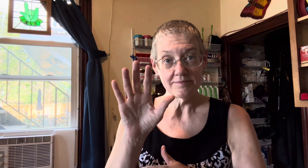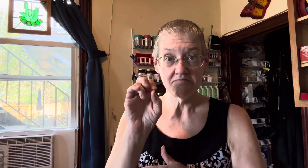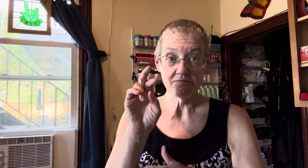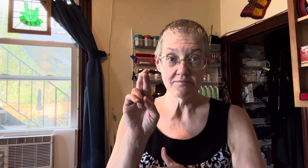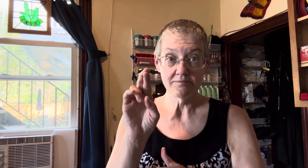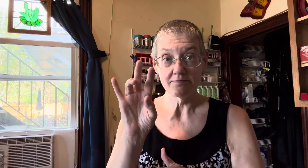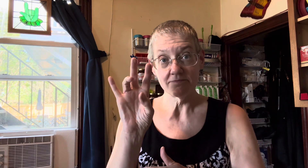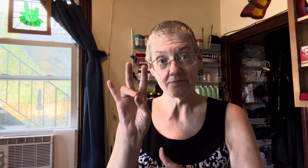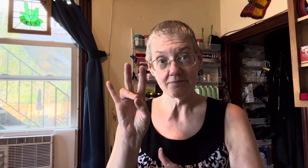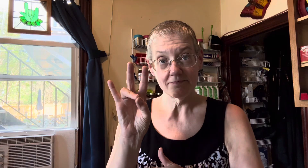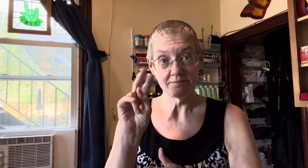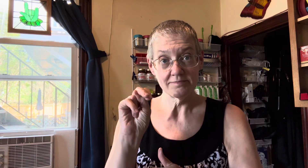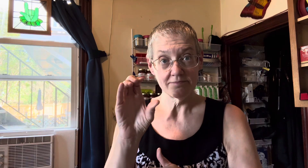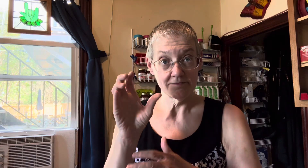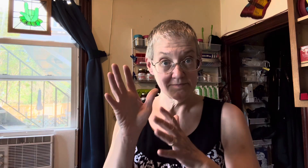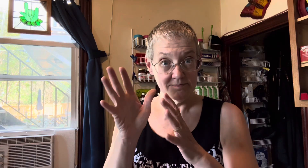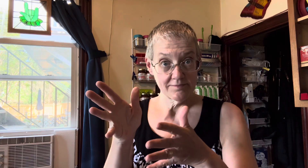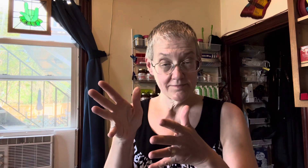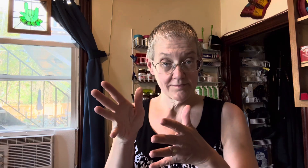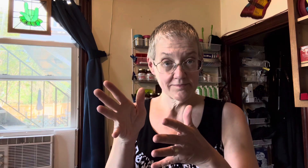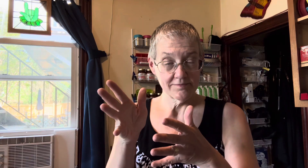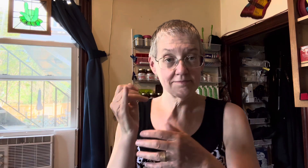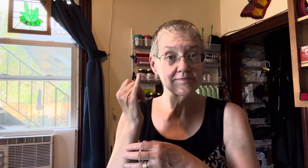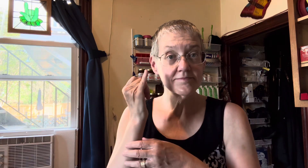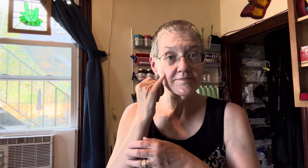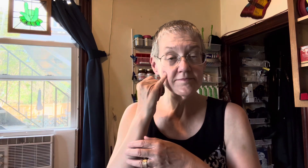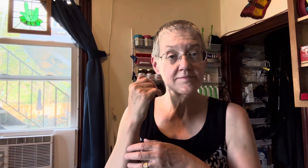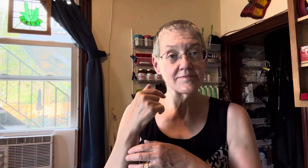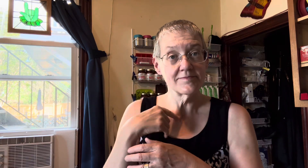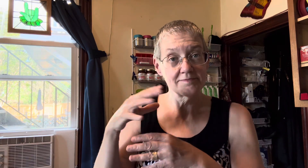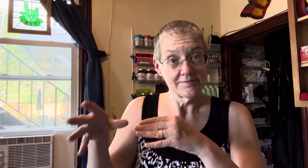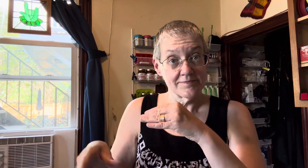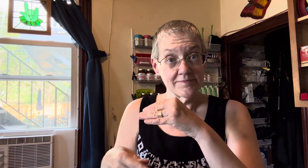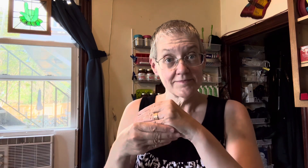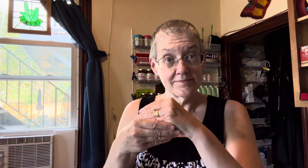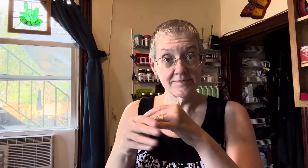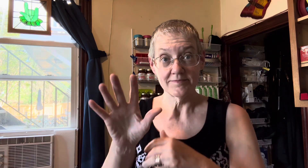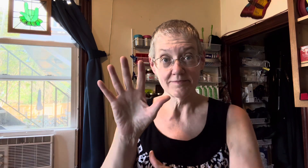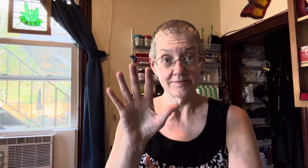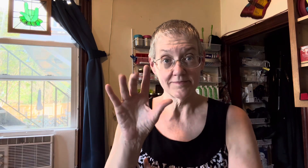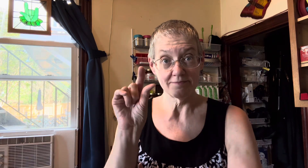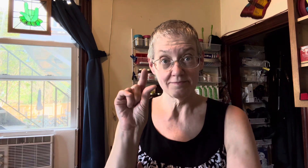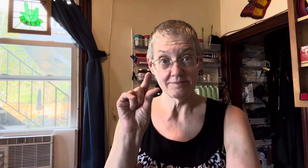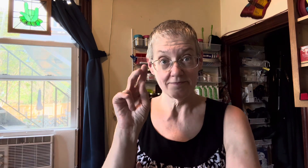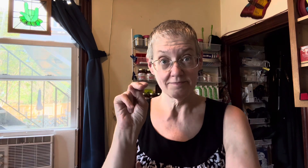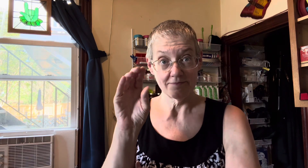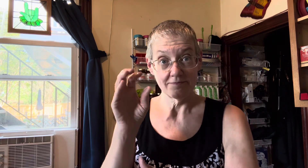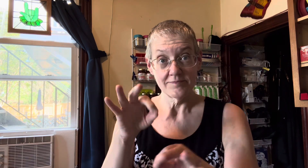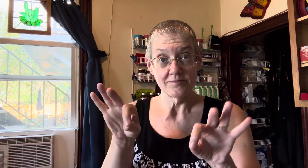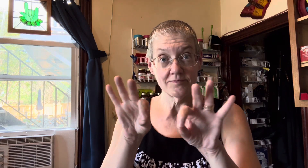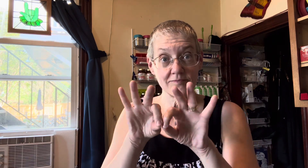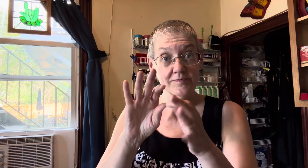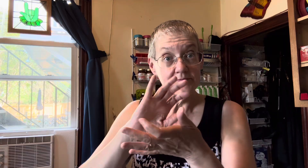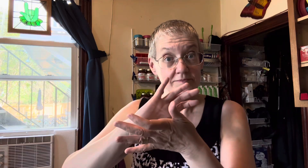5 to 7 net carbs left. Suppose I gave him 5 grams of net carbs worth